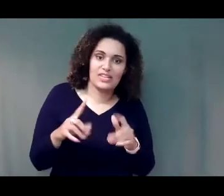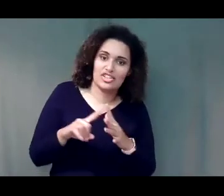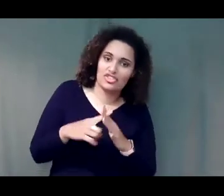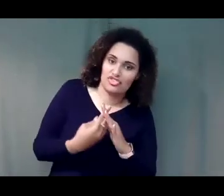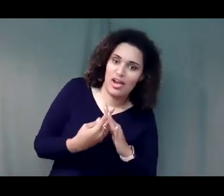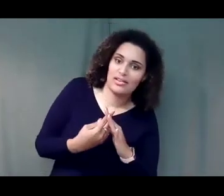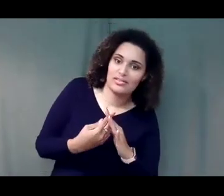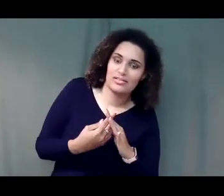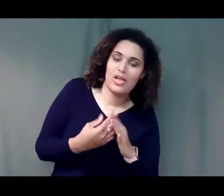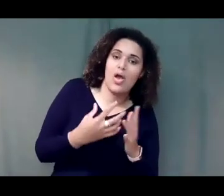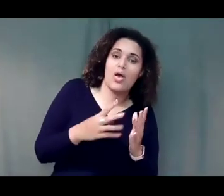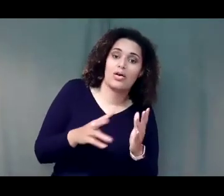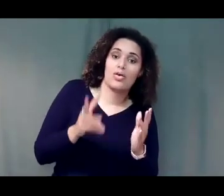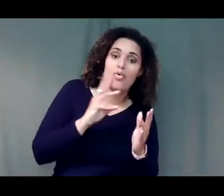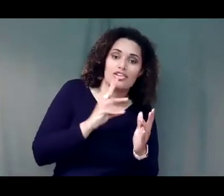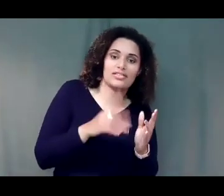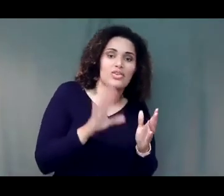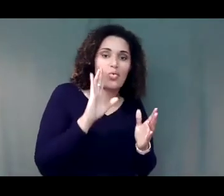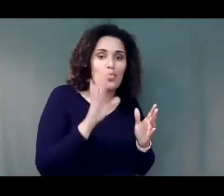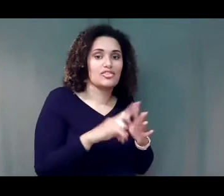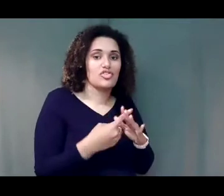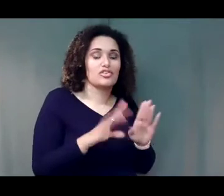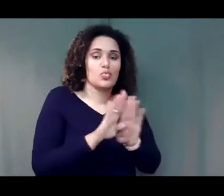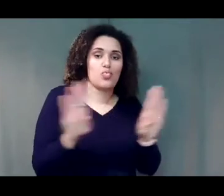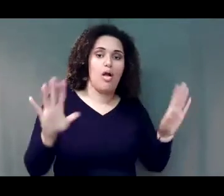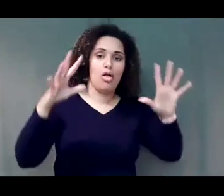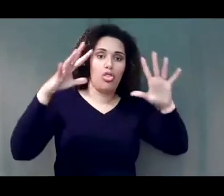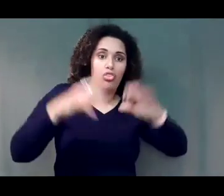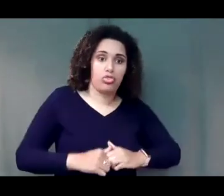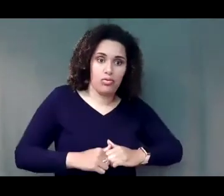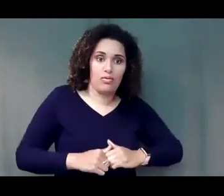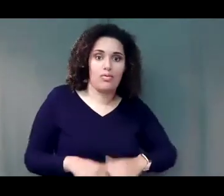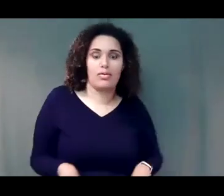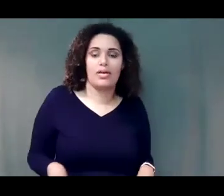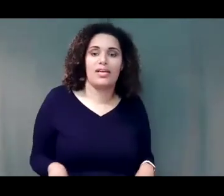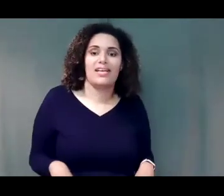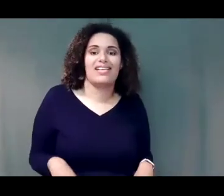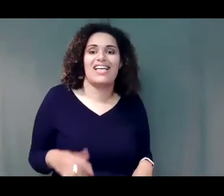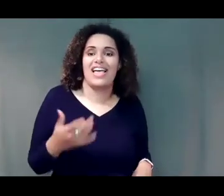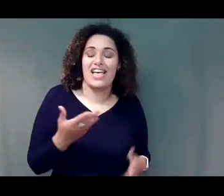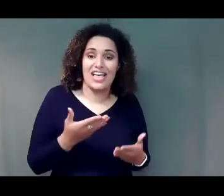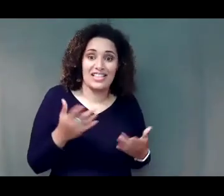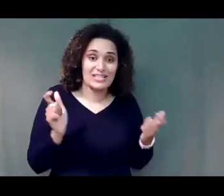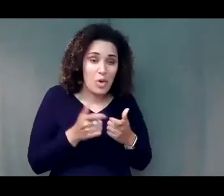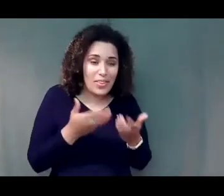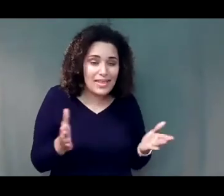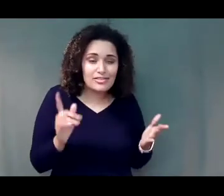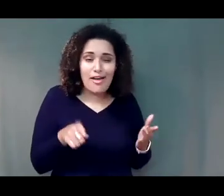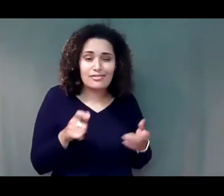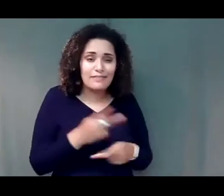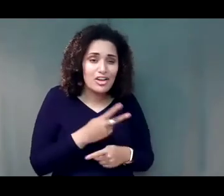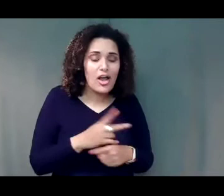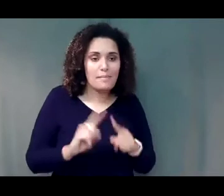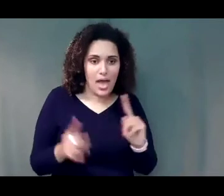that, and you'll start to compost. It'll start to take the wall down. It's crazy what the little things you have to try to figure out, but if you get them